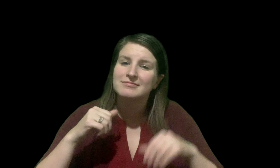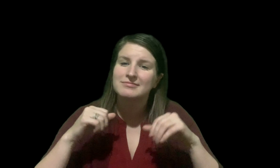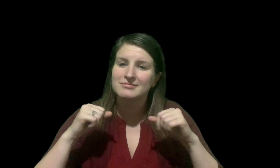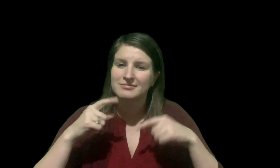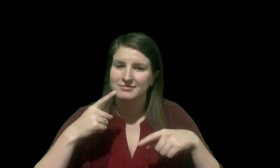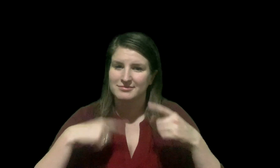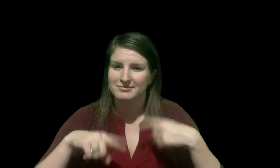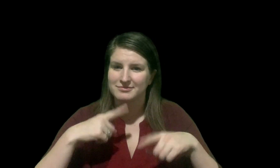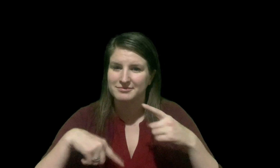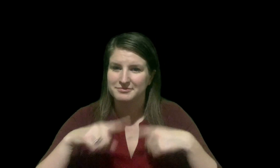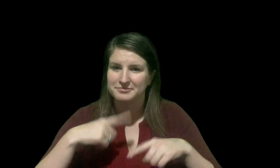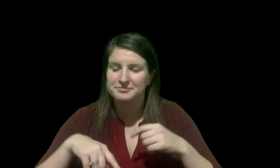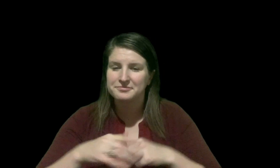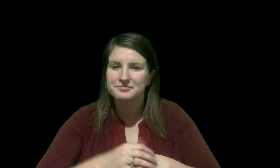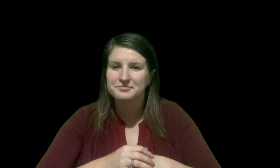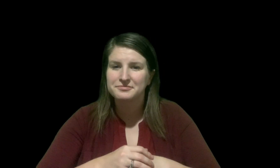best to sign.